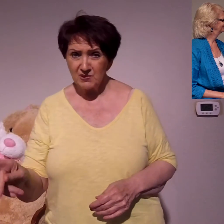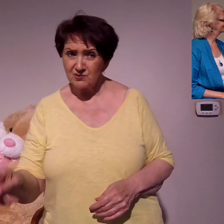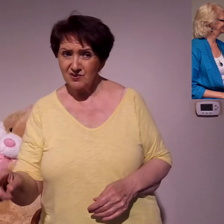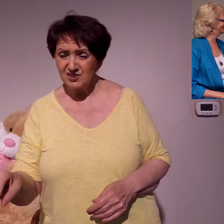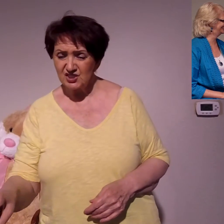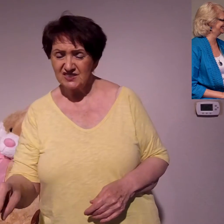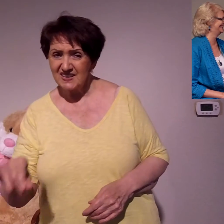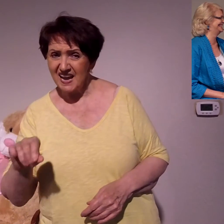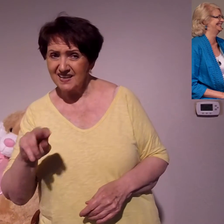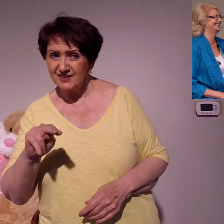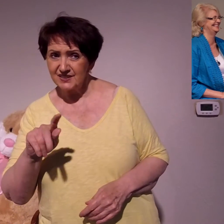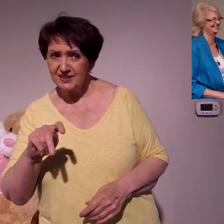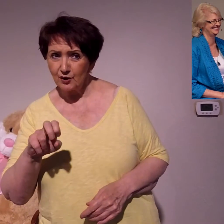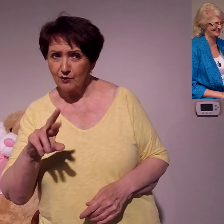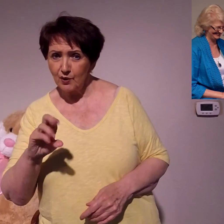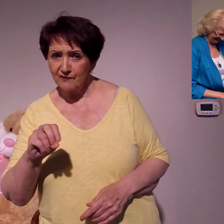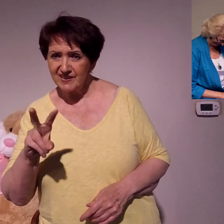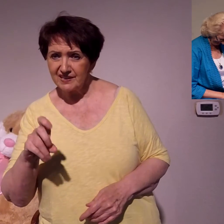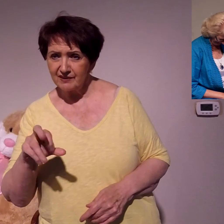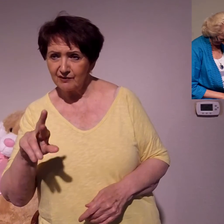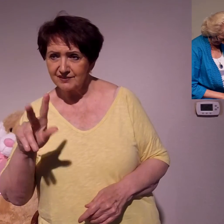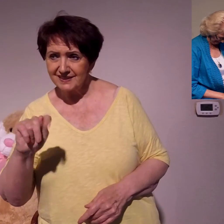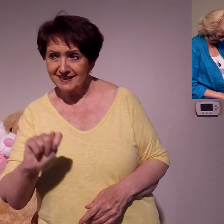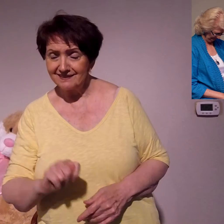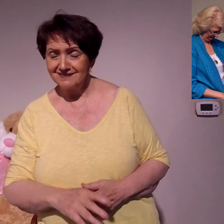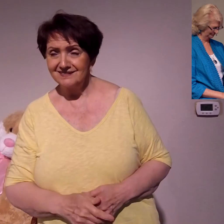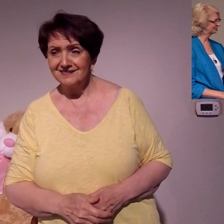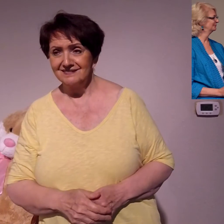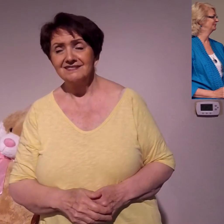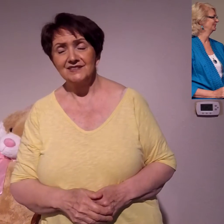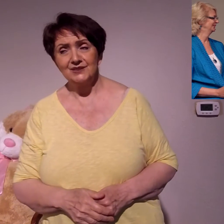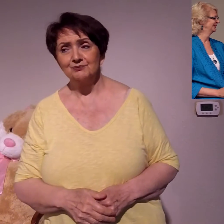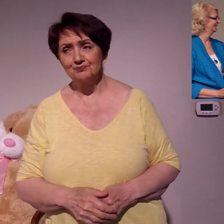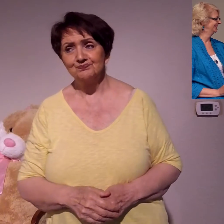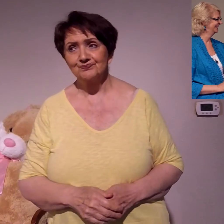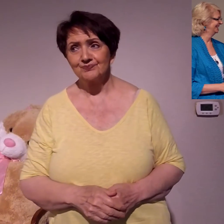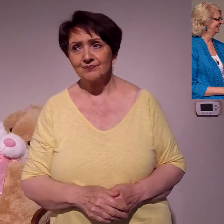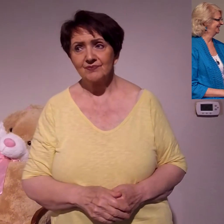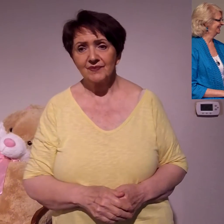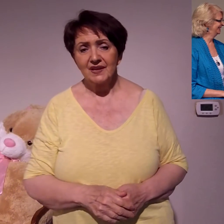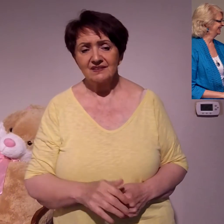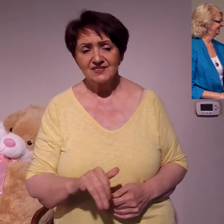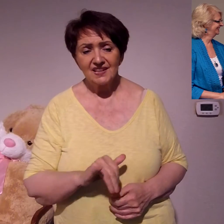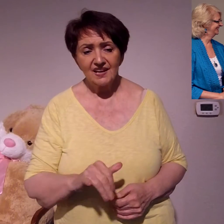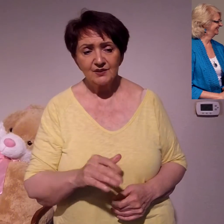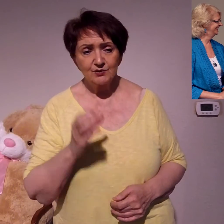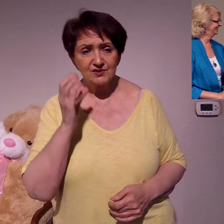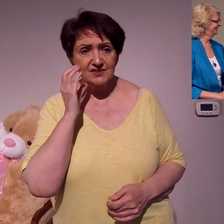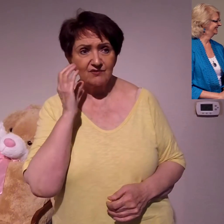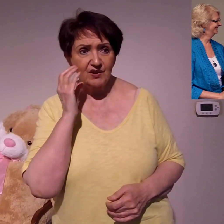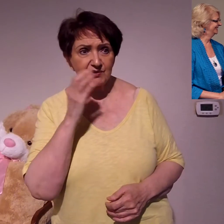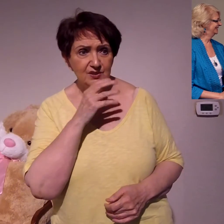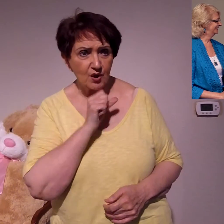deeper truth that because she completes me, she draws that out of me. It's really not fair to ask her to carry all of